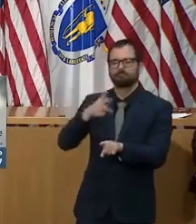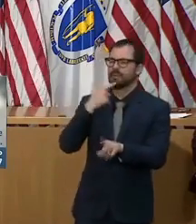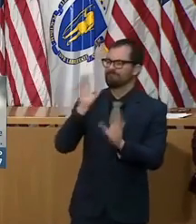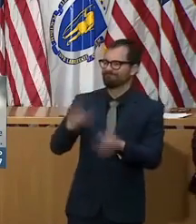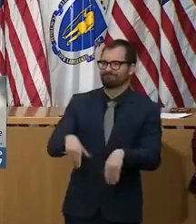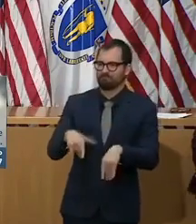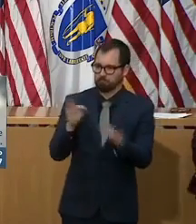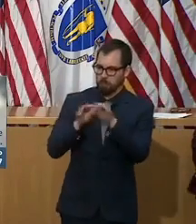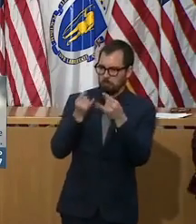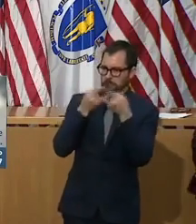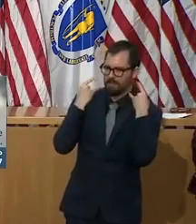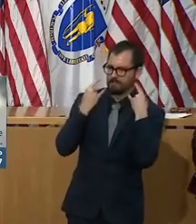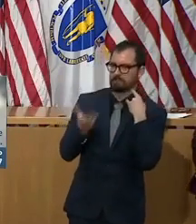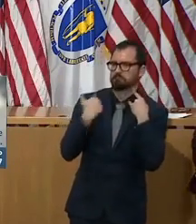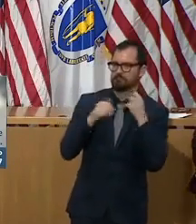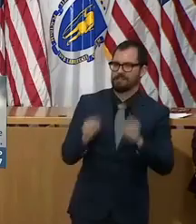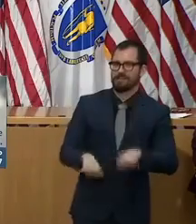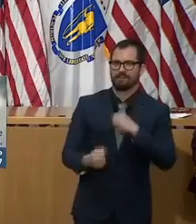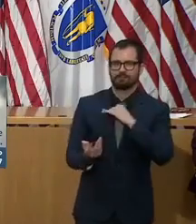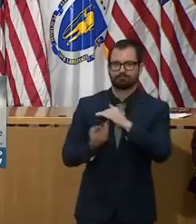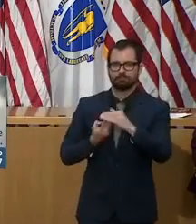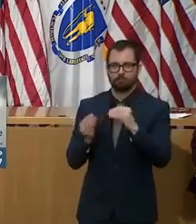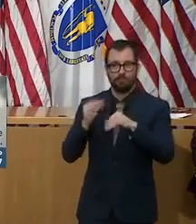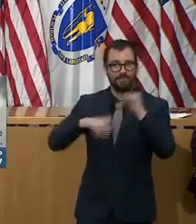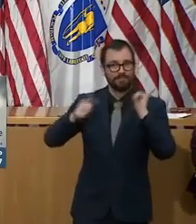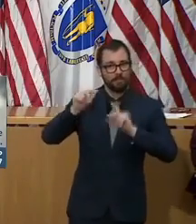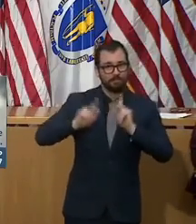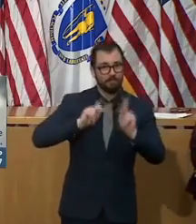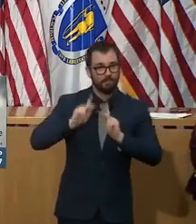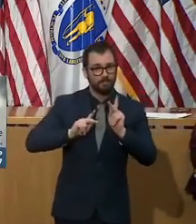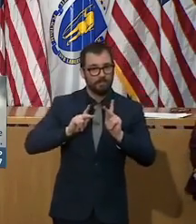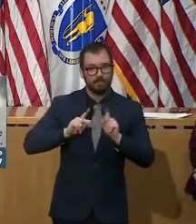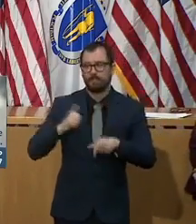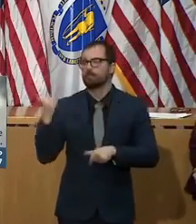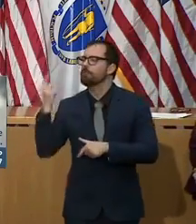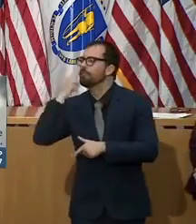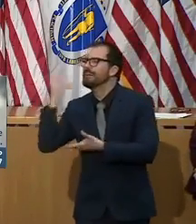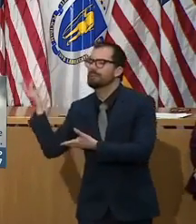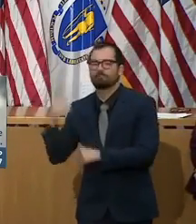I think I speak for both the Lieutenant Governor and me when I say that